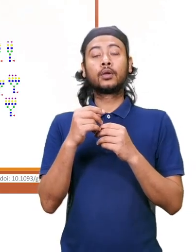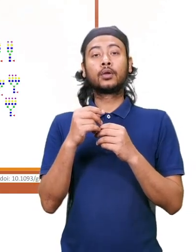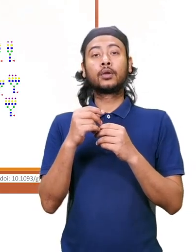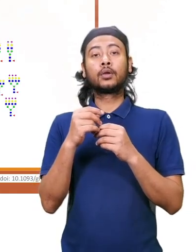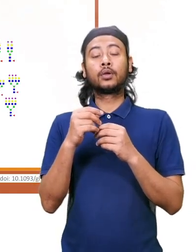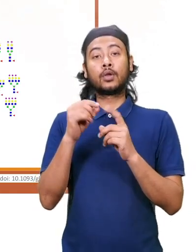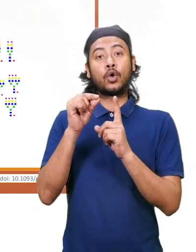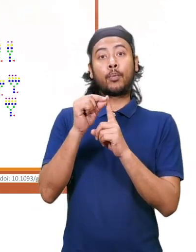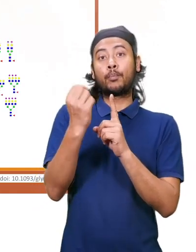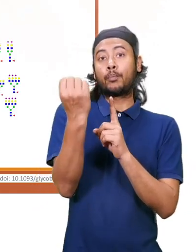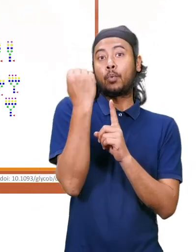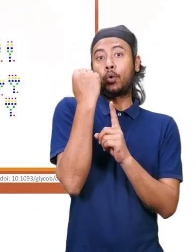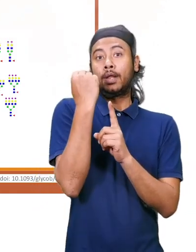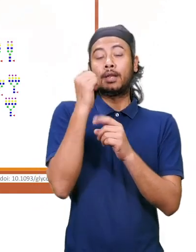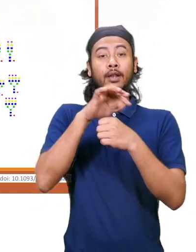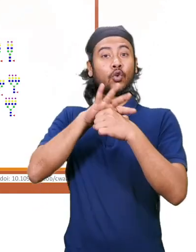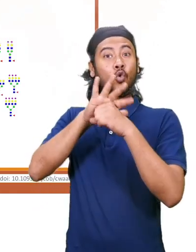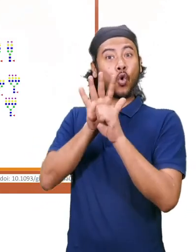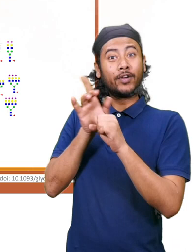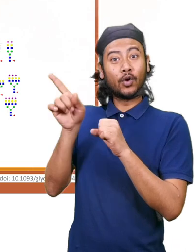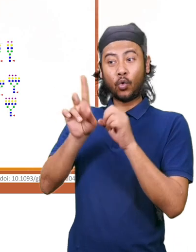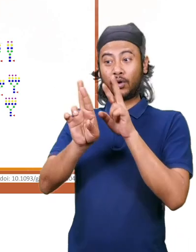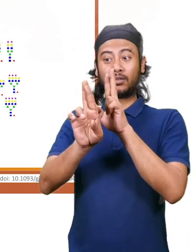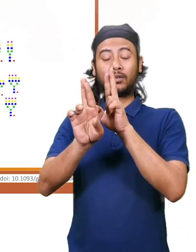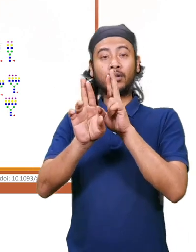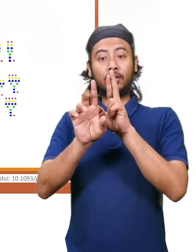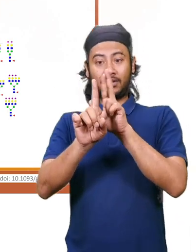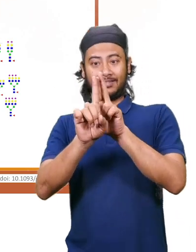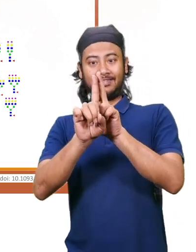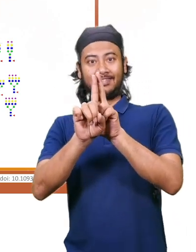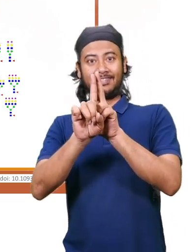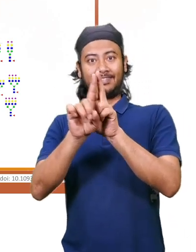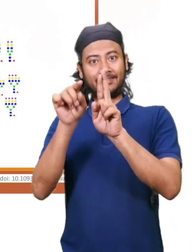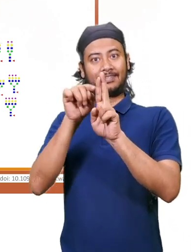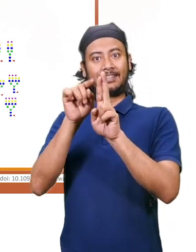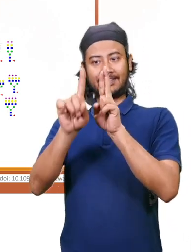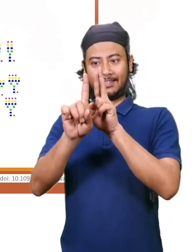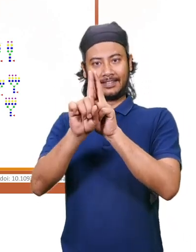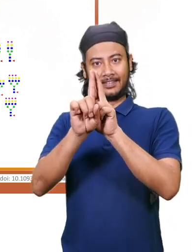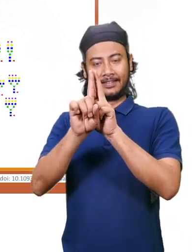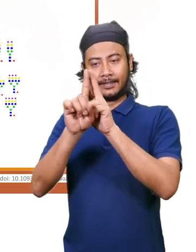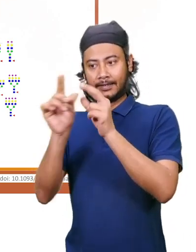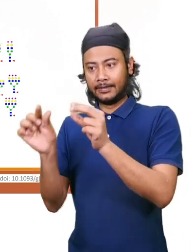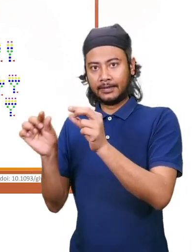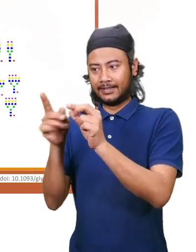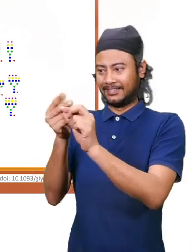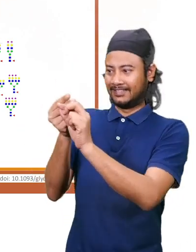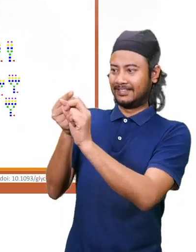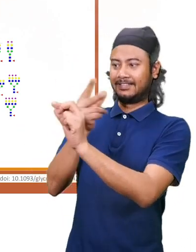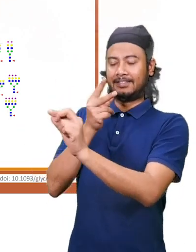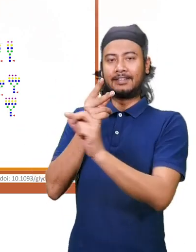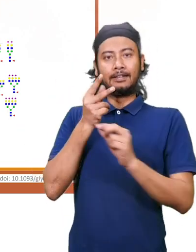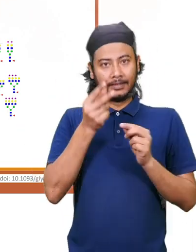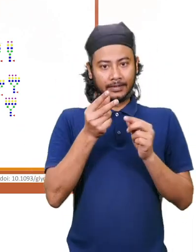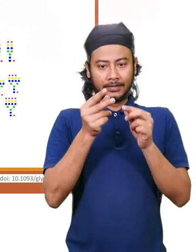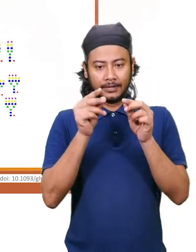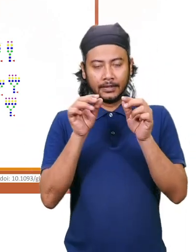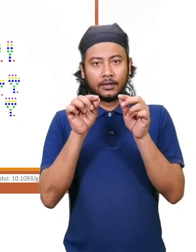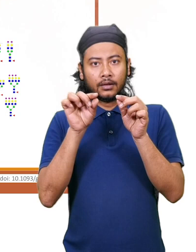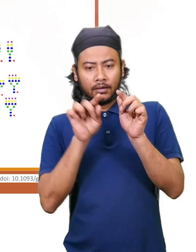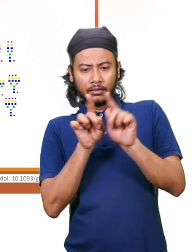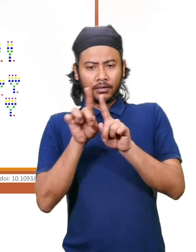So this is the N and O glycosylation found on the original strain, that means the wild type strain of